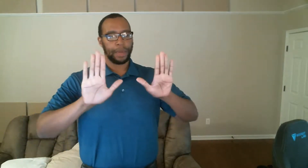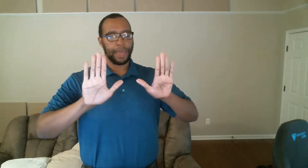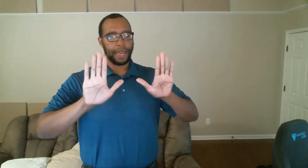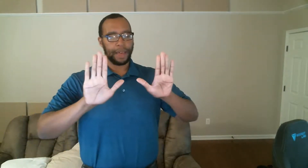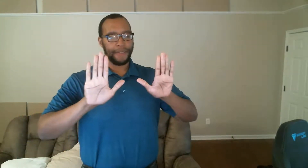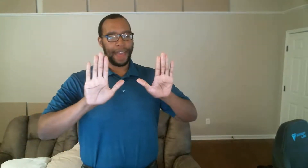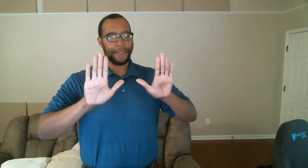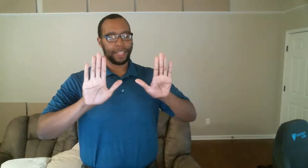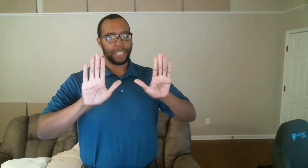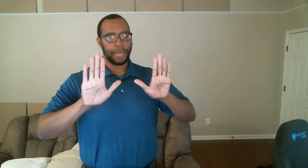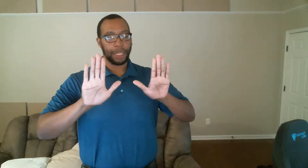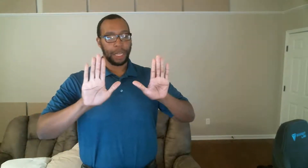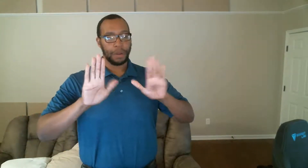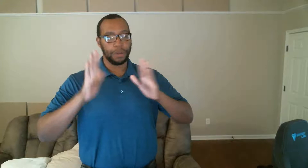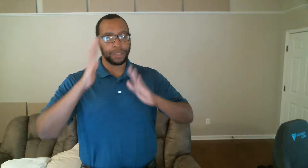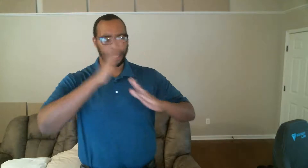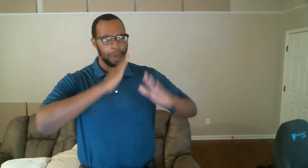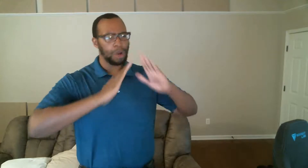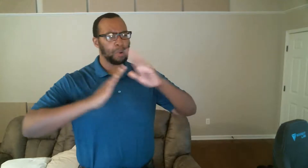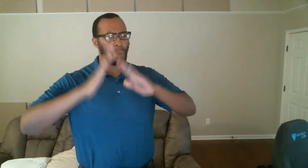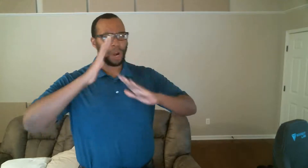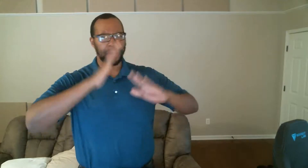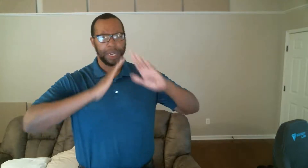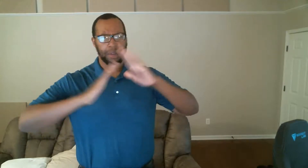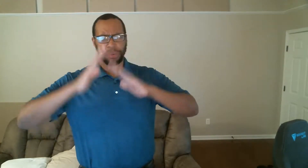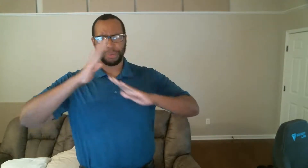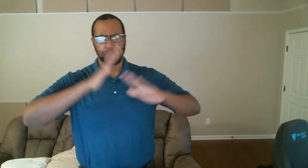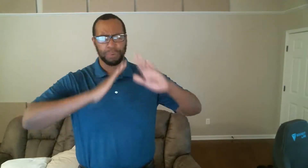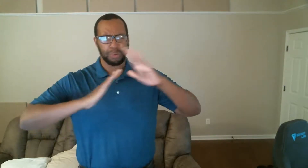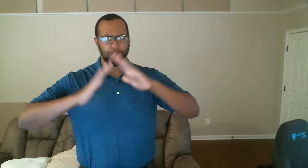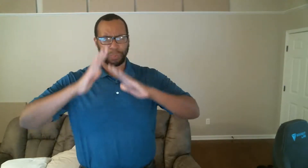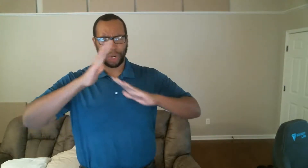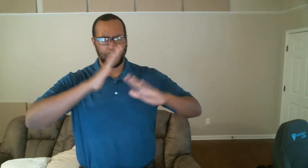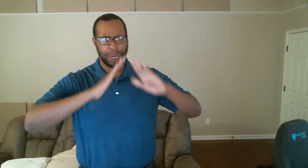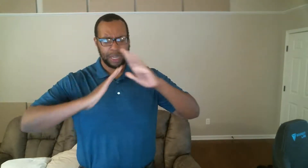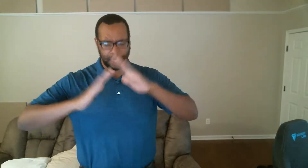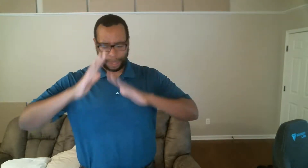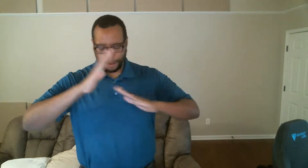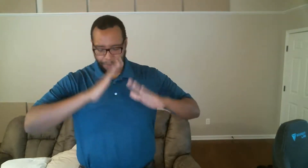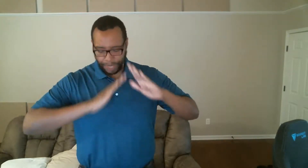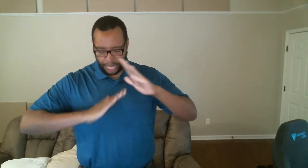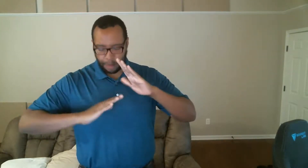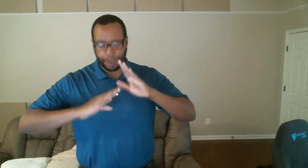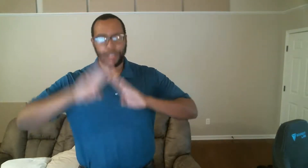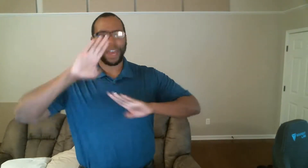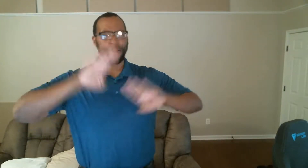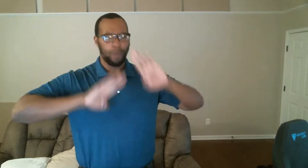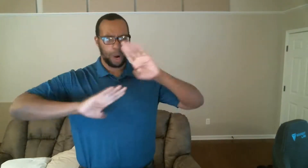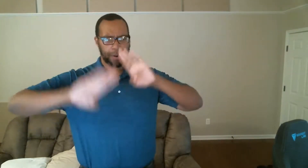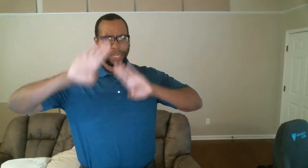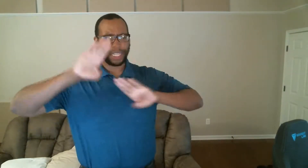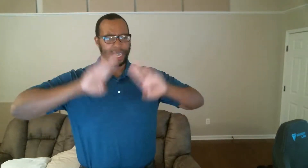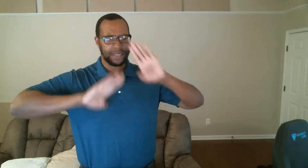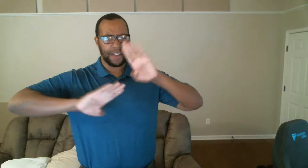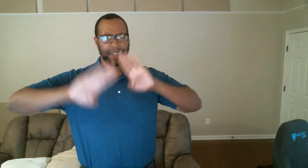be a 5-hand shape closed, worried, worried. In your book, you have worried, and that's fine